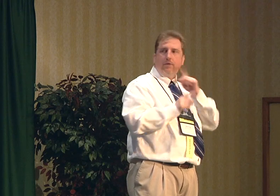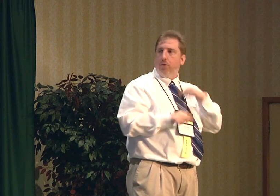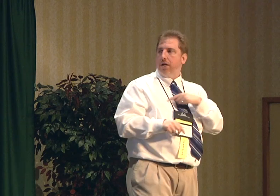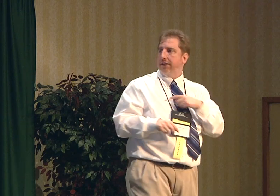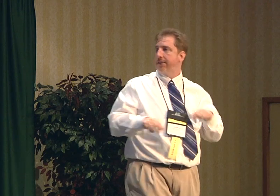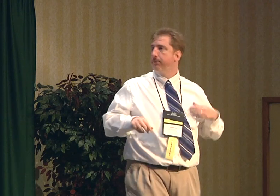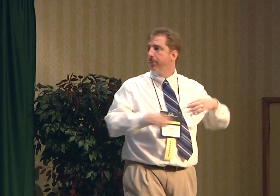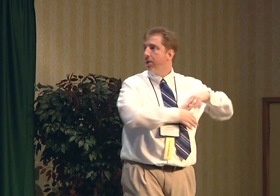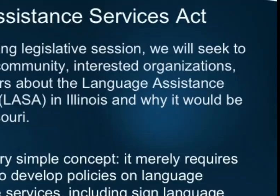And that's really